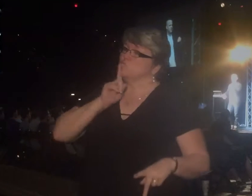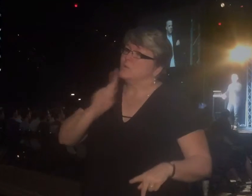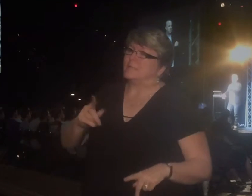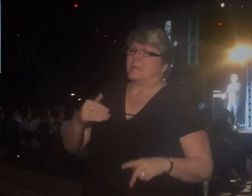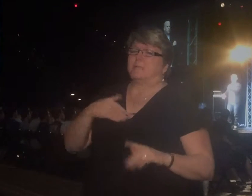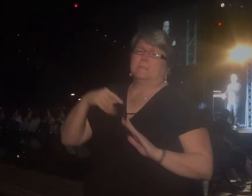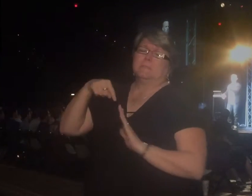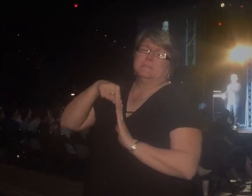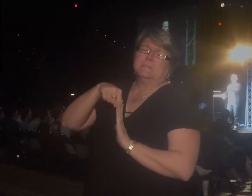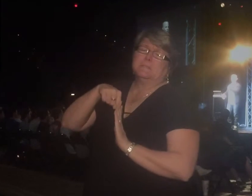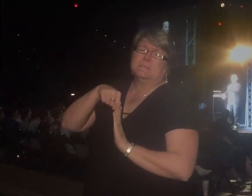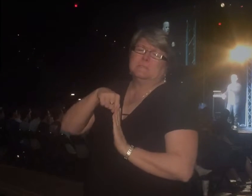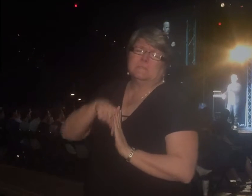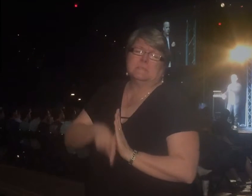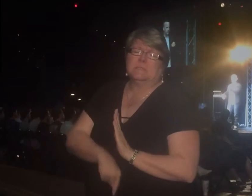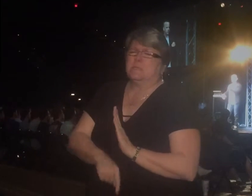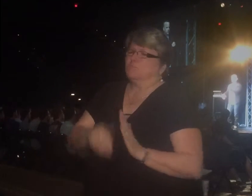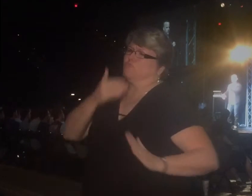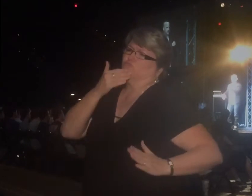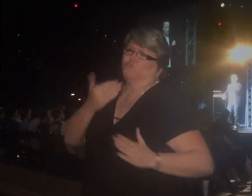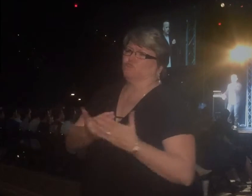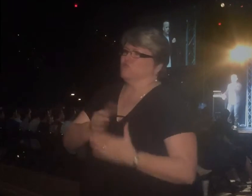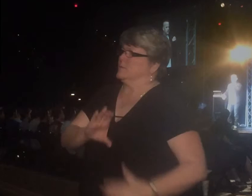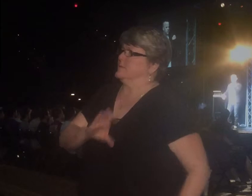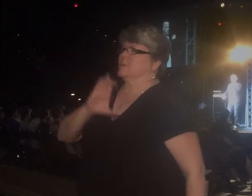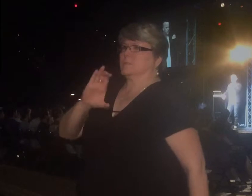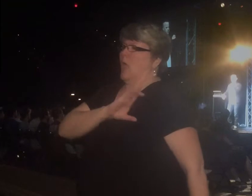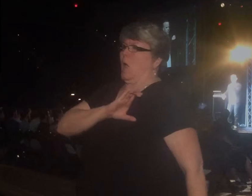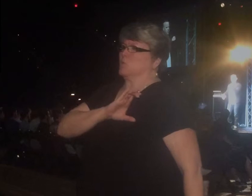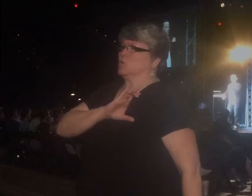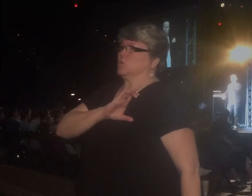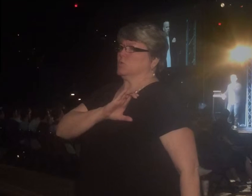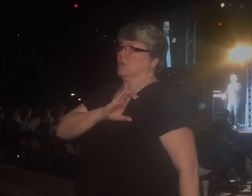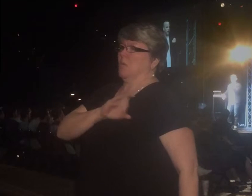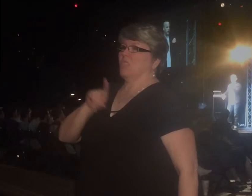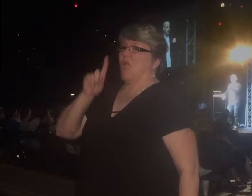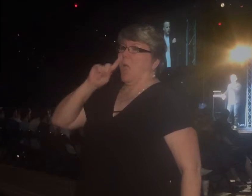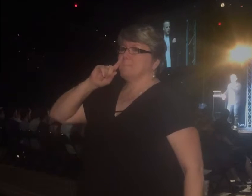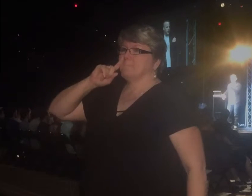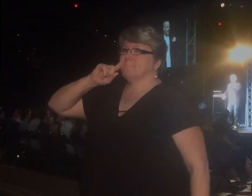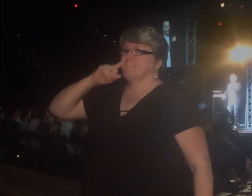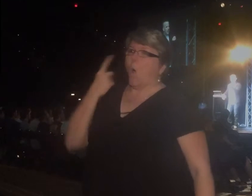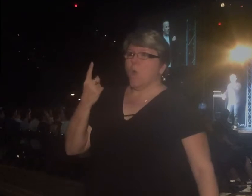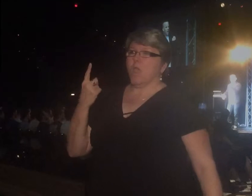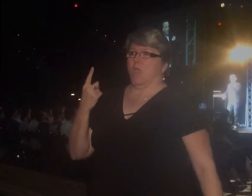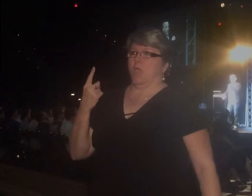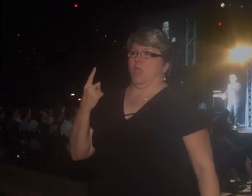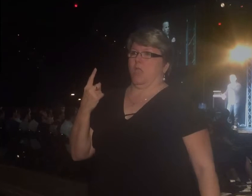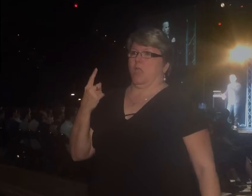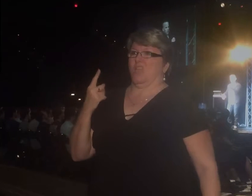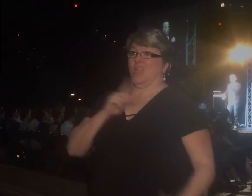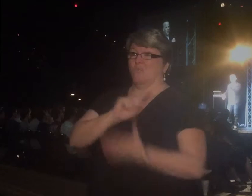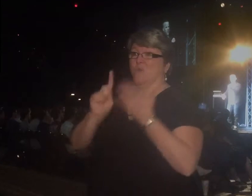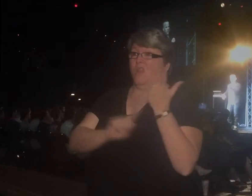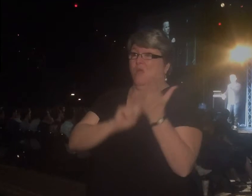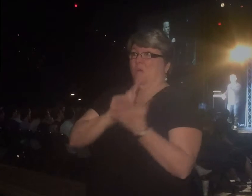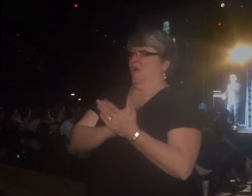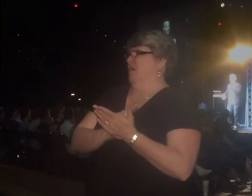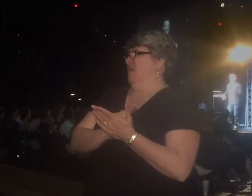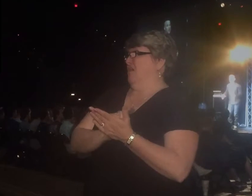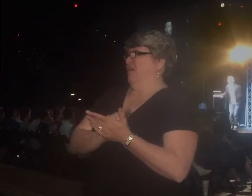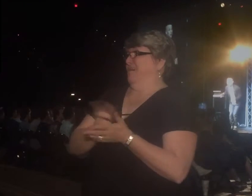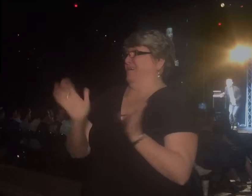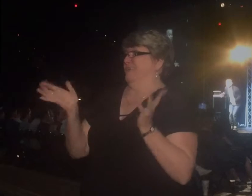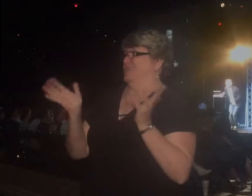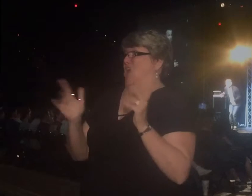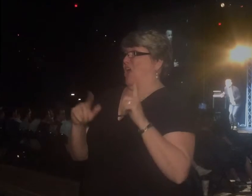just a deep, stalwart character, but they're so boring. And after an hour, you just run out of things to